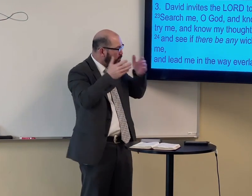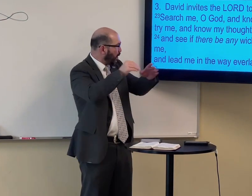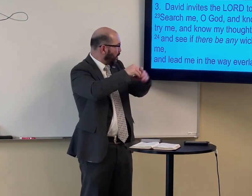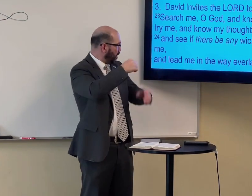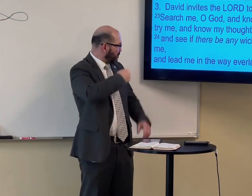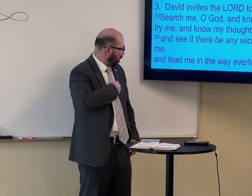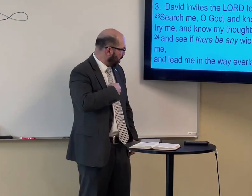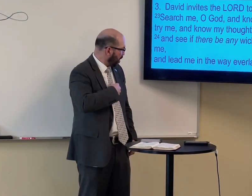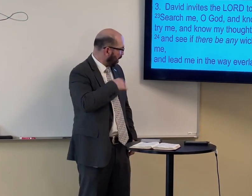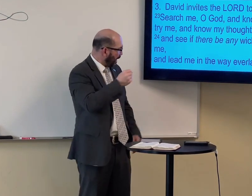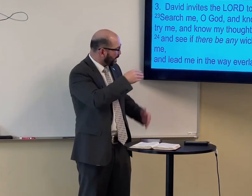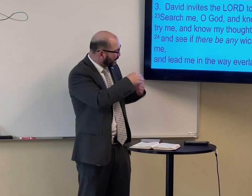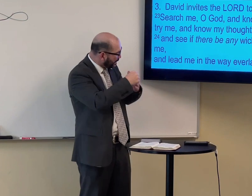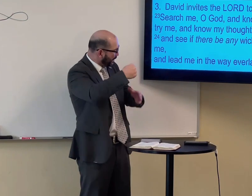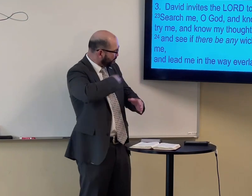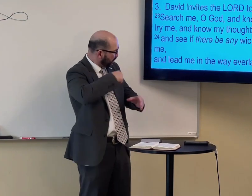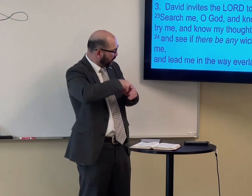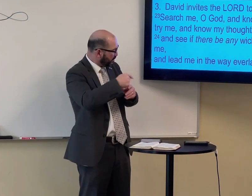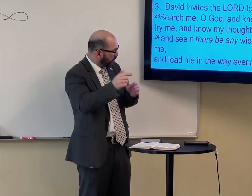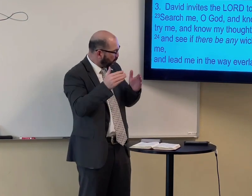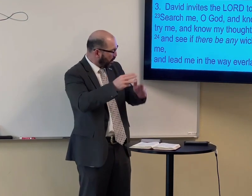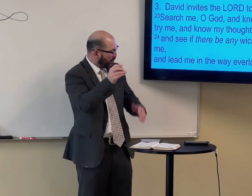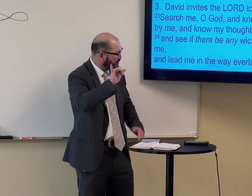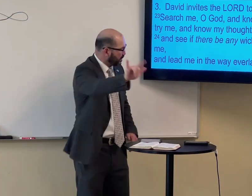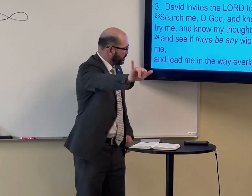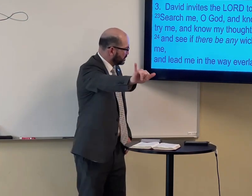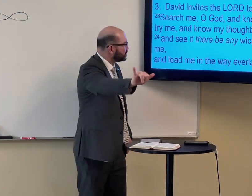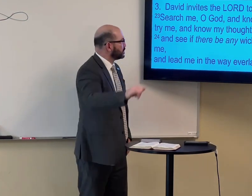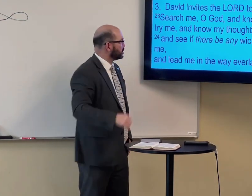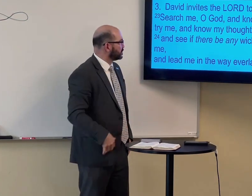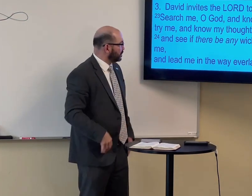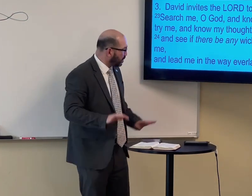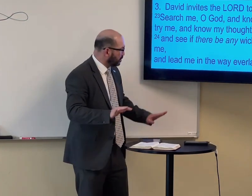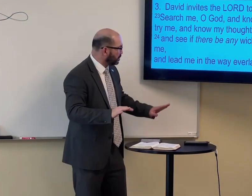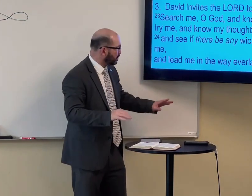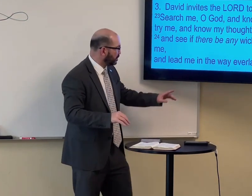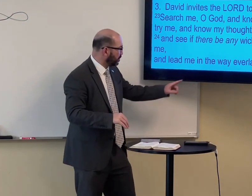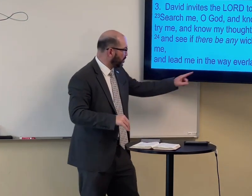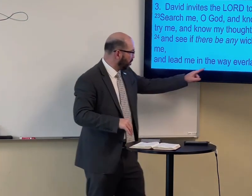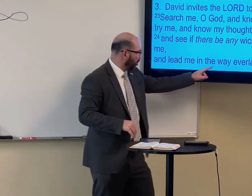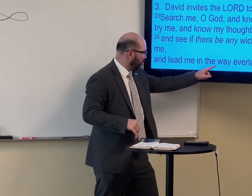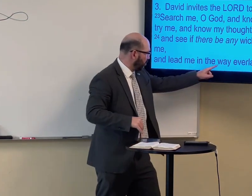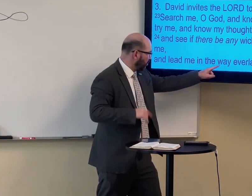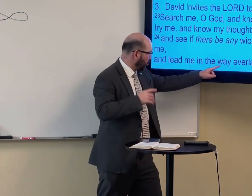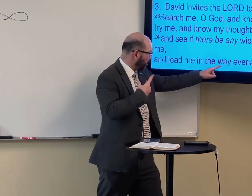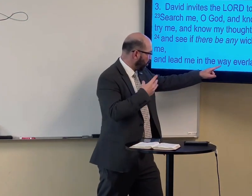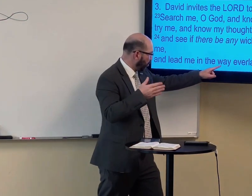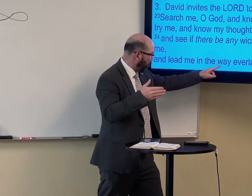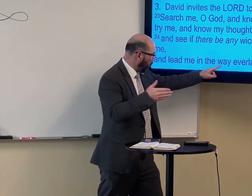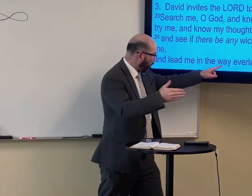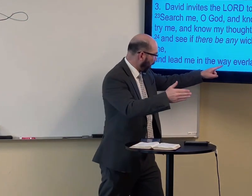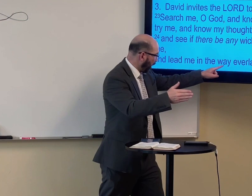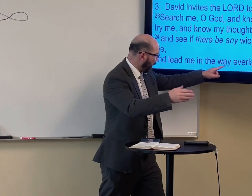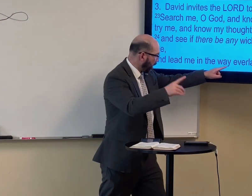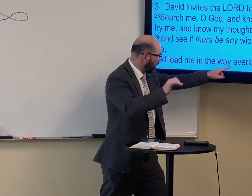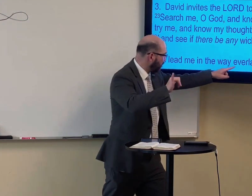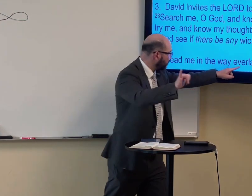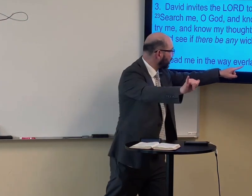wicked way in me, and lead me in the way everlasting. What does it say? In the way